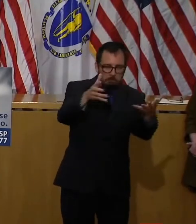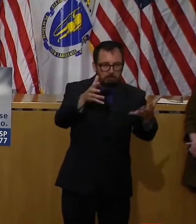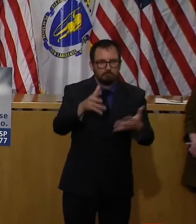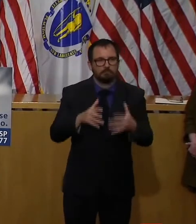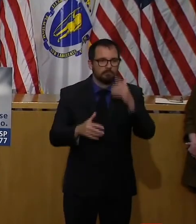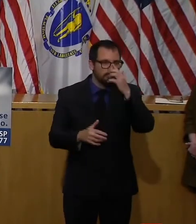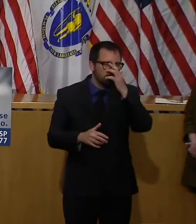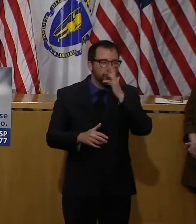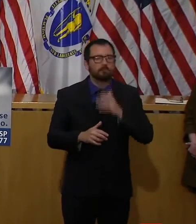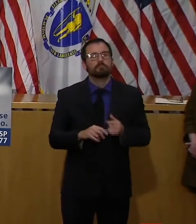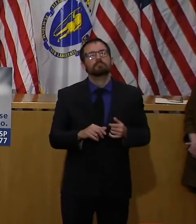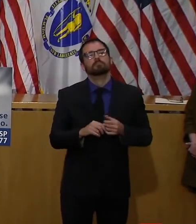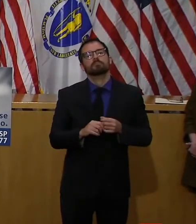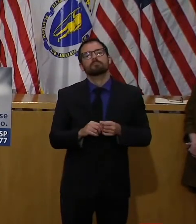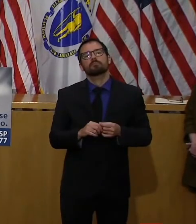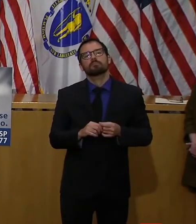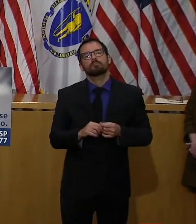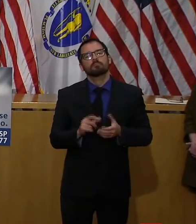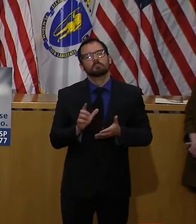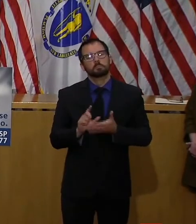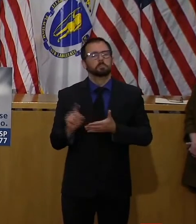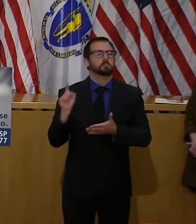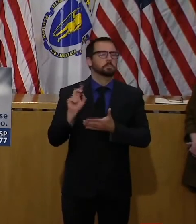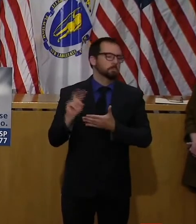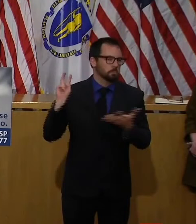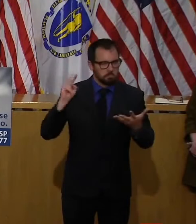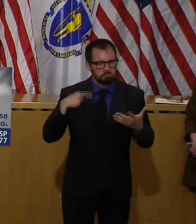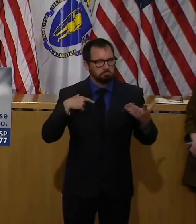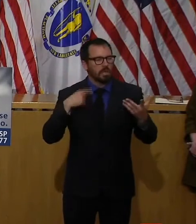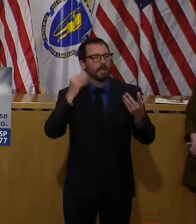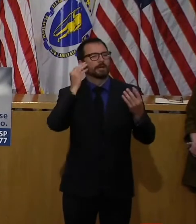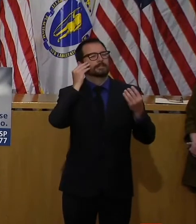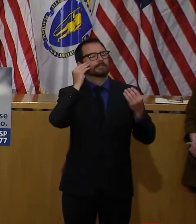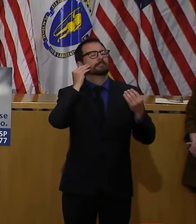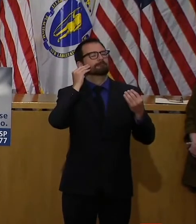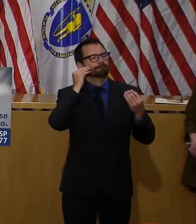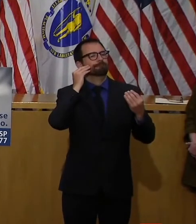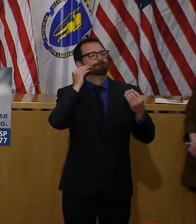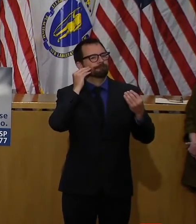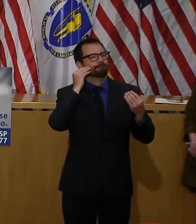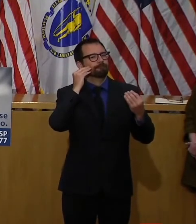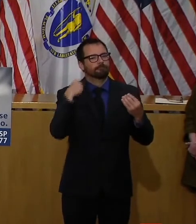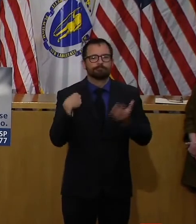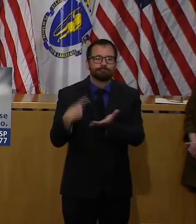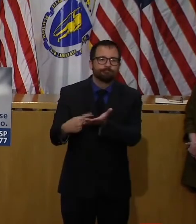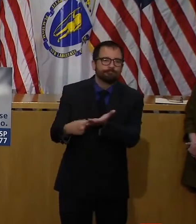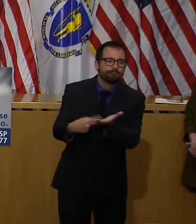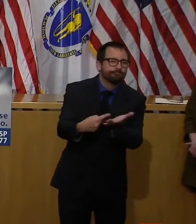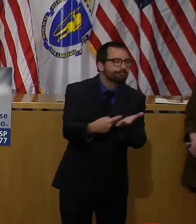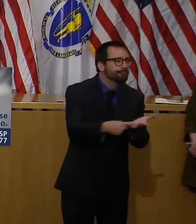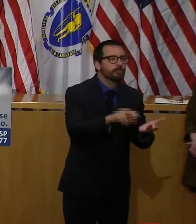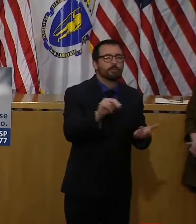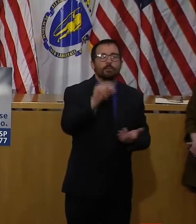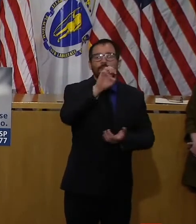other sort of Northeast states on a coalition to talk about the issues associated with reopening.